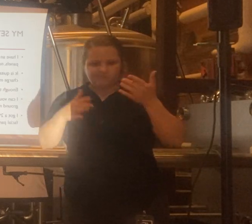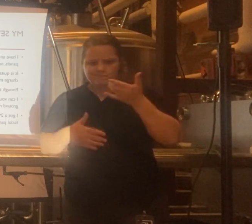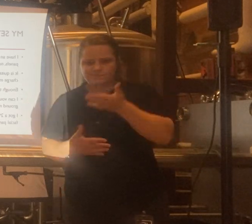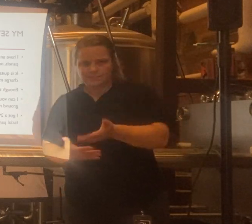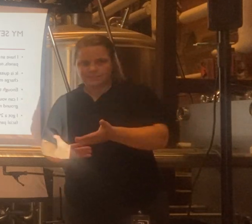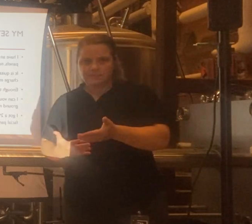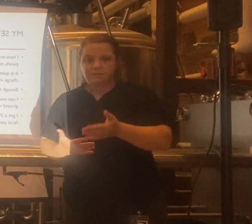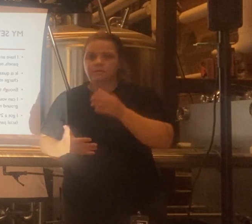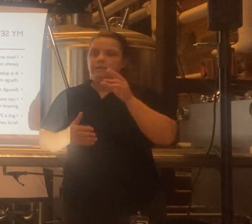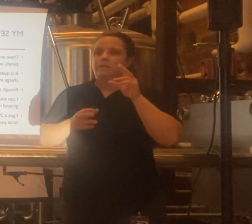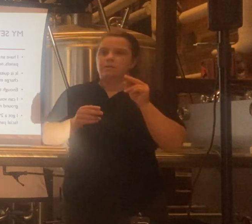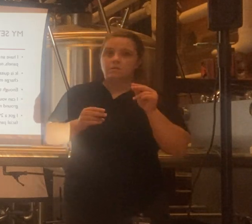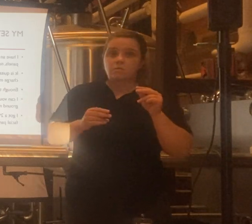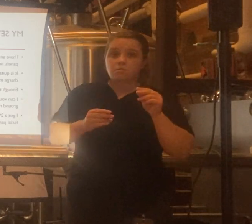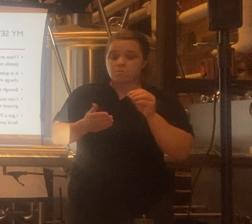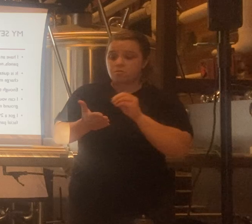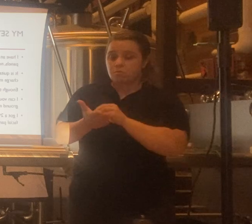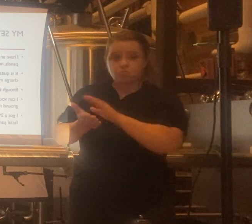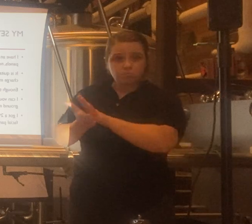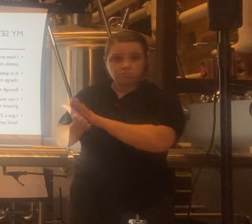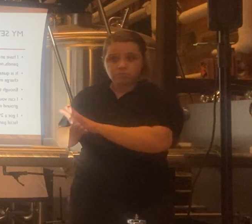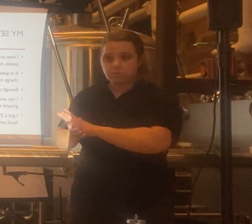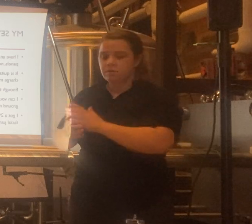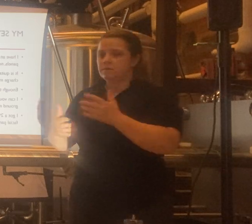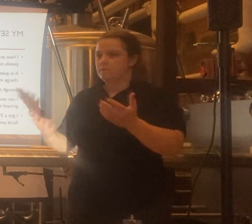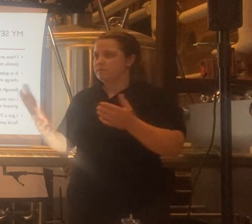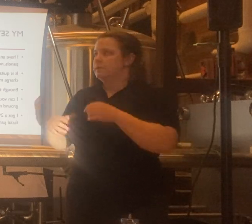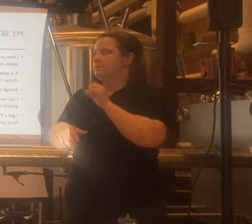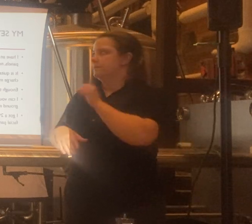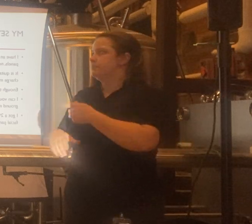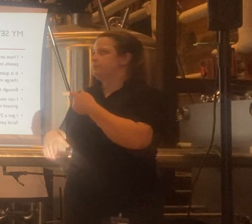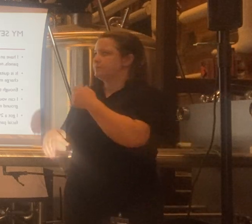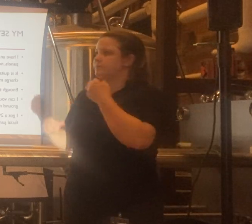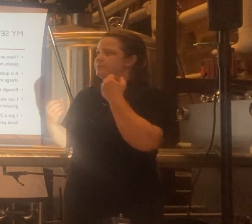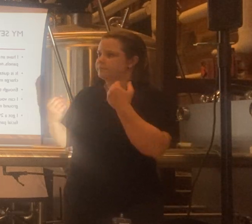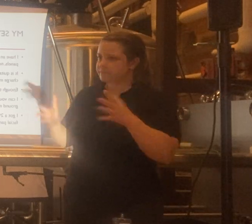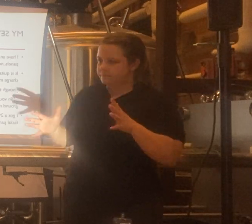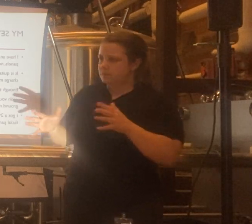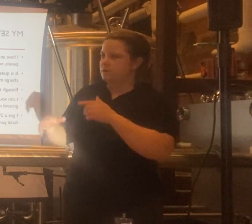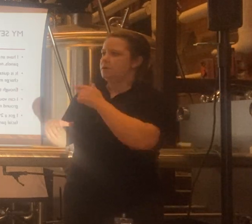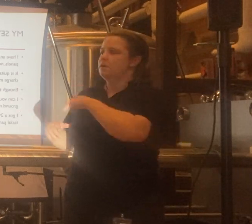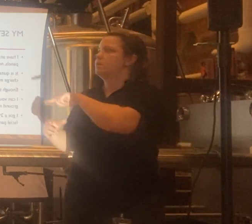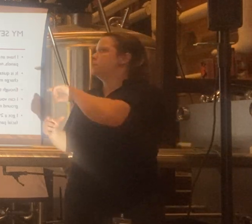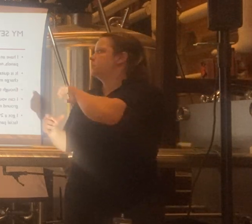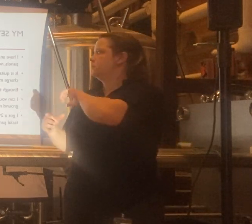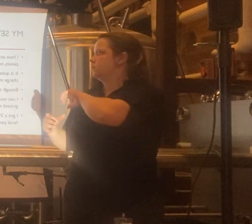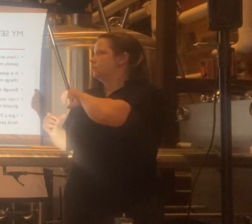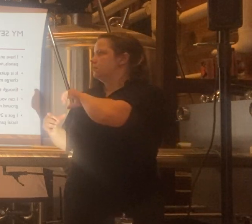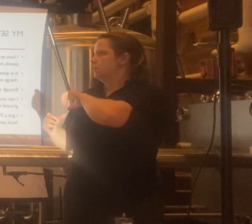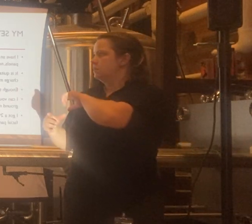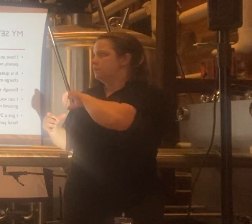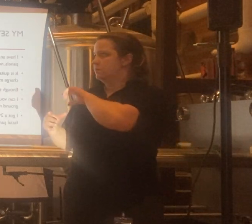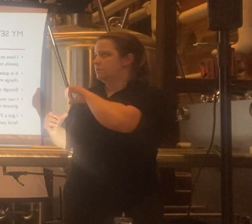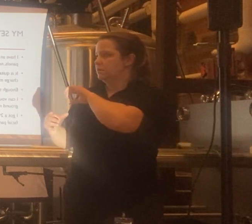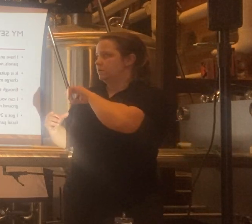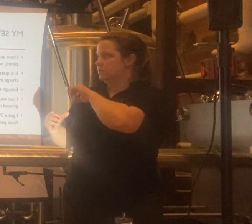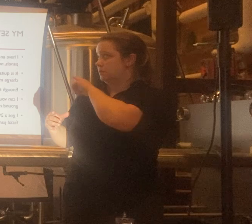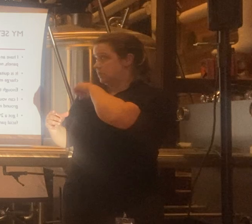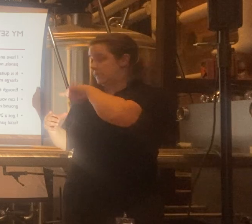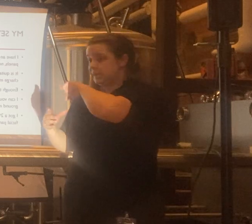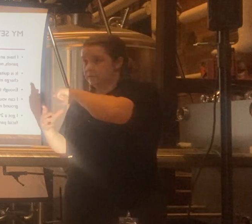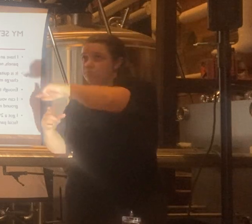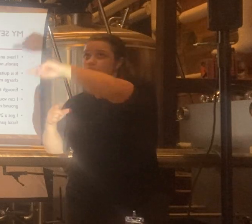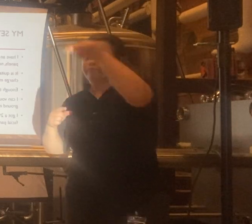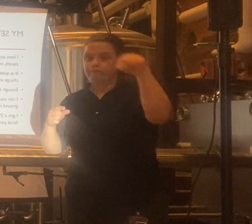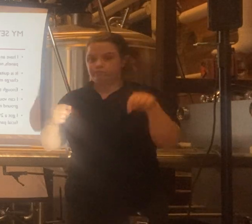actually run the solar tracker from the battery system setup of the thing that the panels are actually powering. So